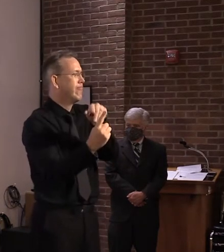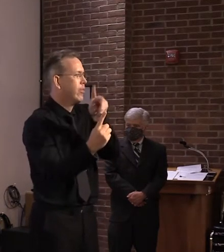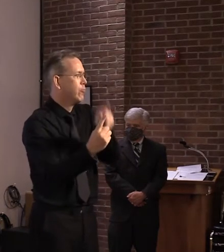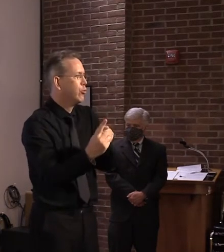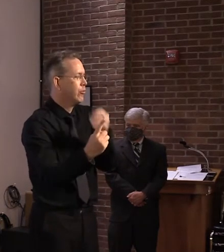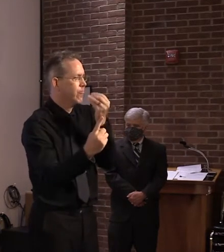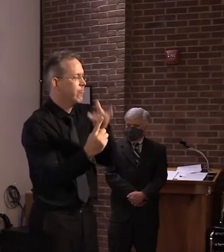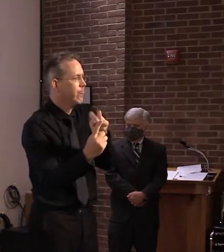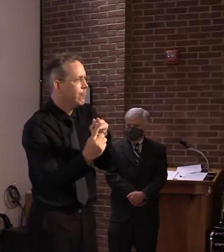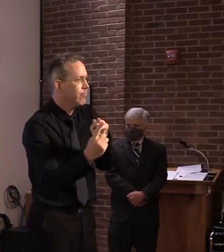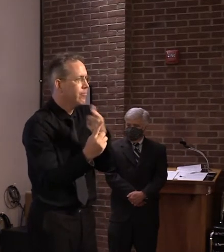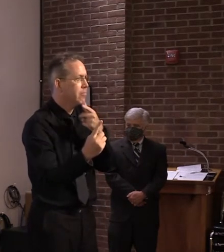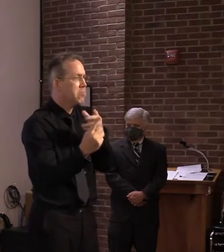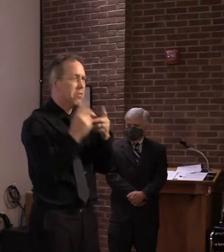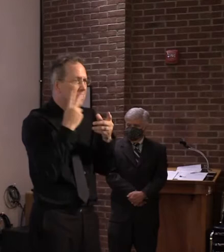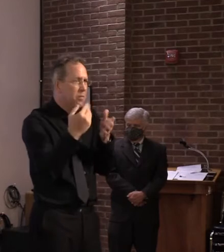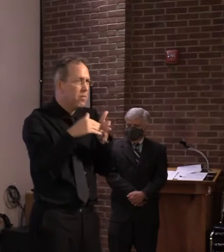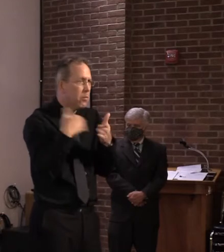Okay, thank you. And